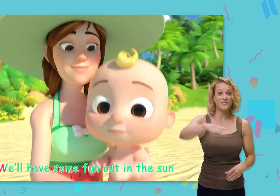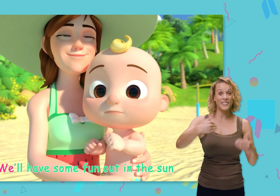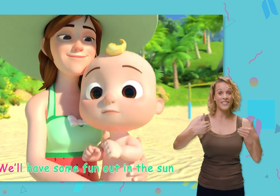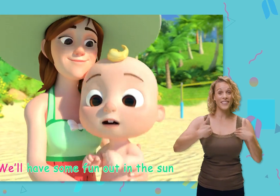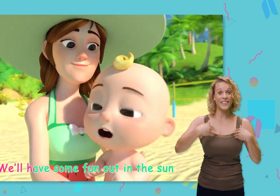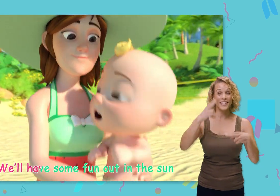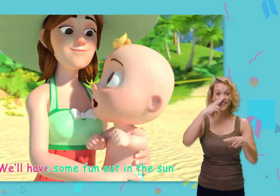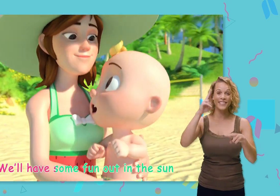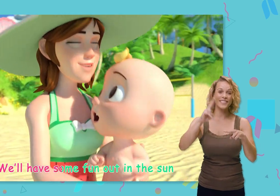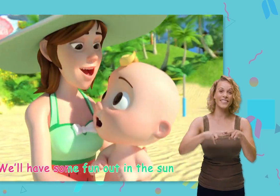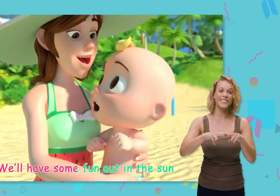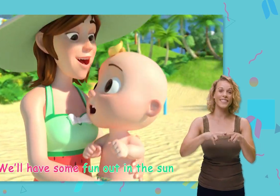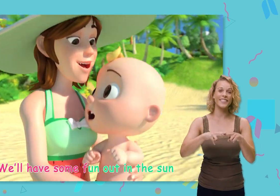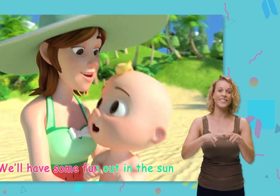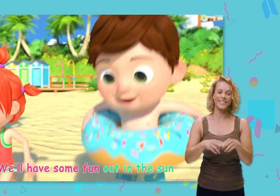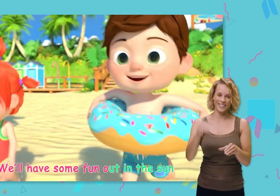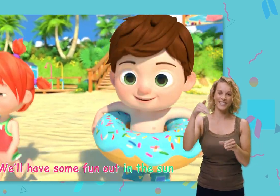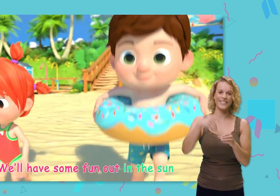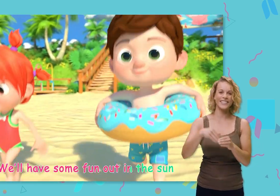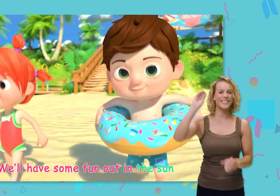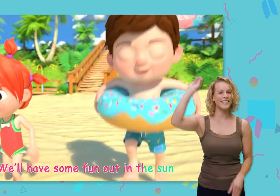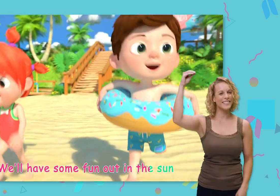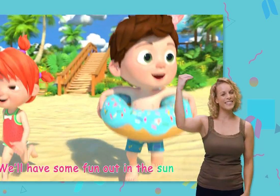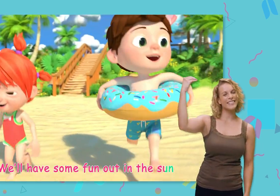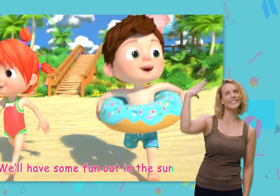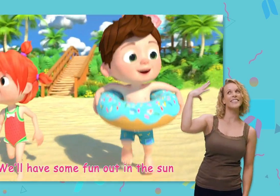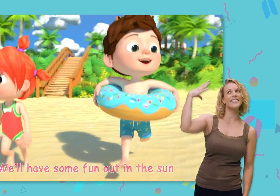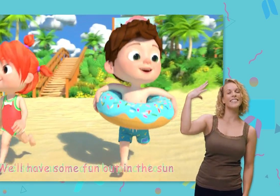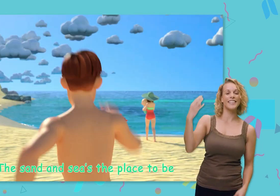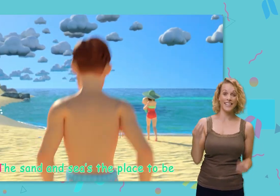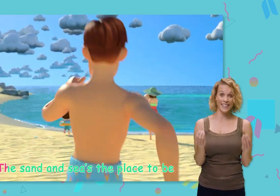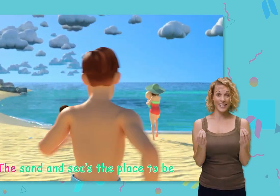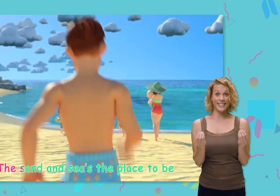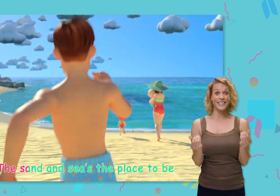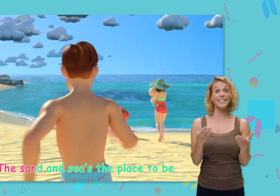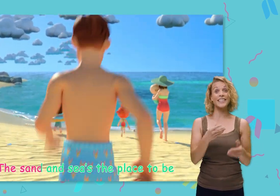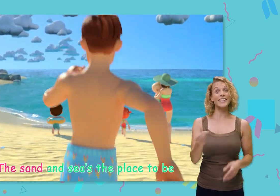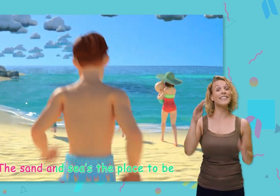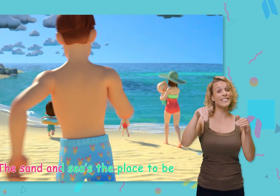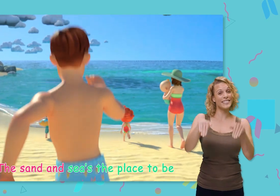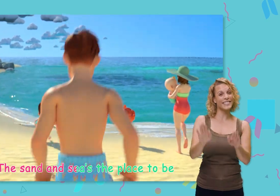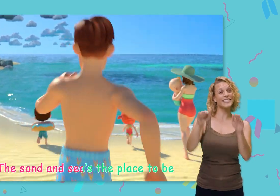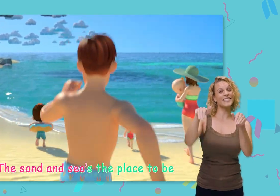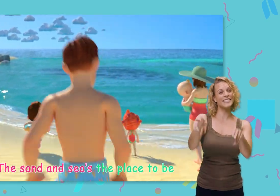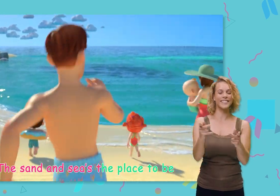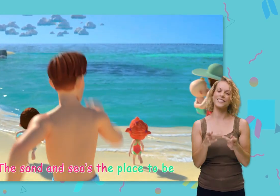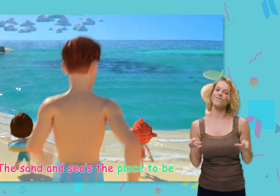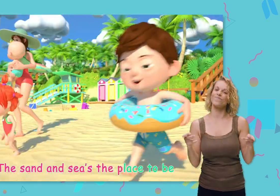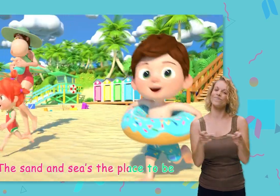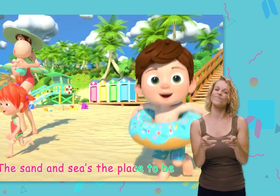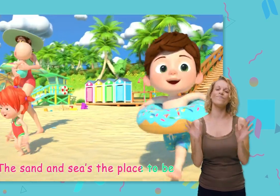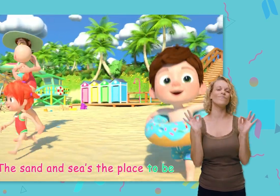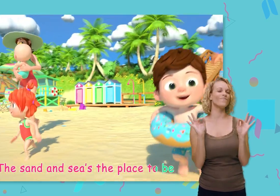we'll have some fun out in the sun. The sand and sea's a place to